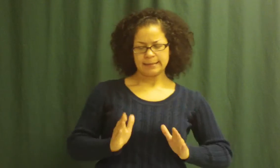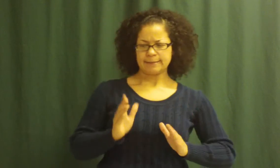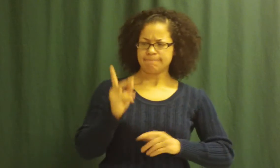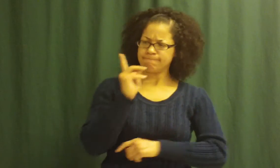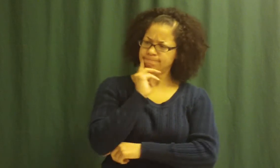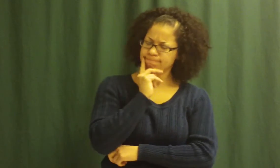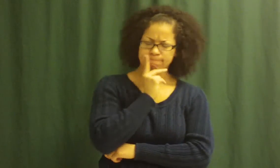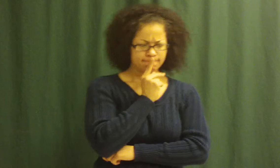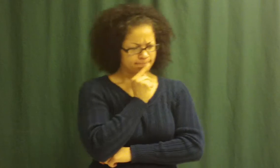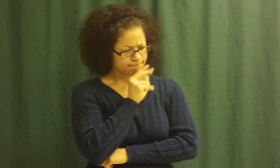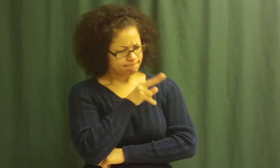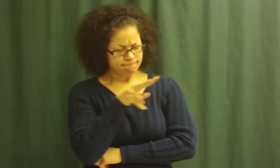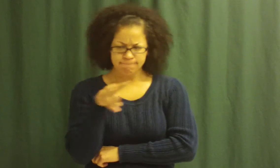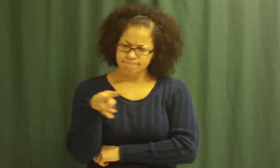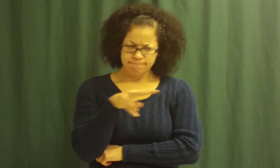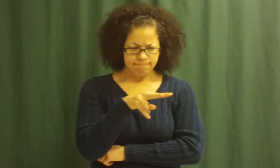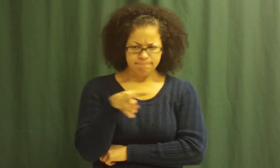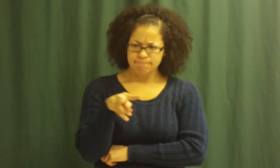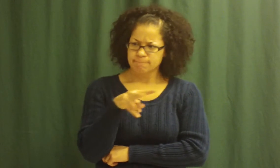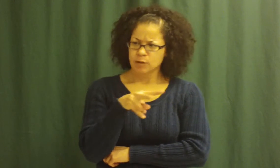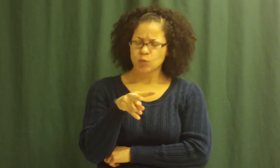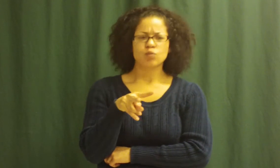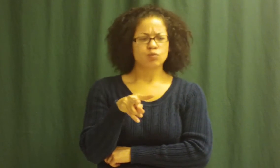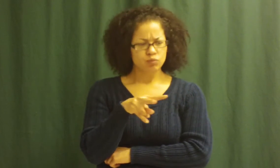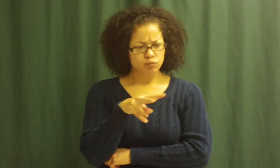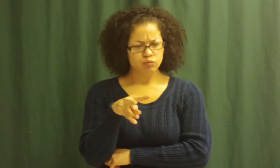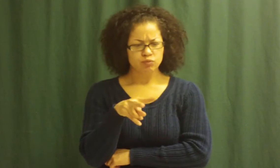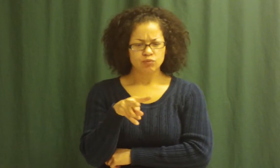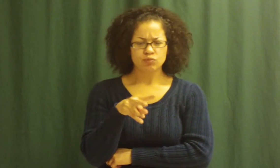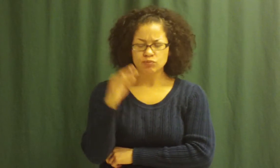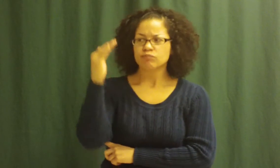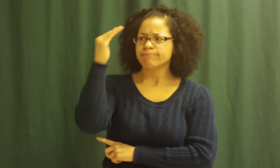nature and culture, but no solid conclusions.